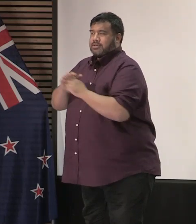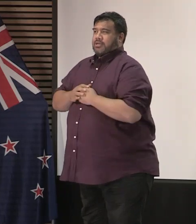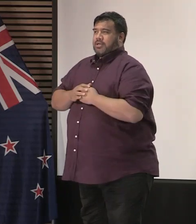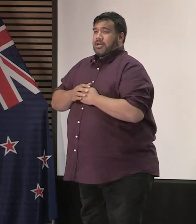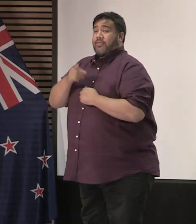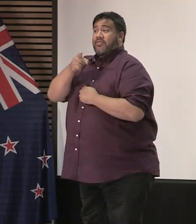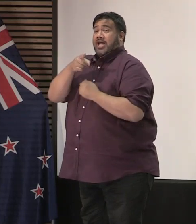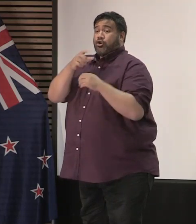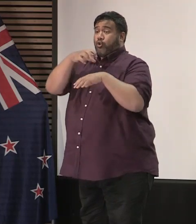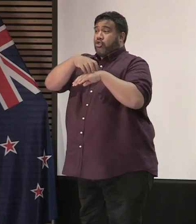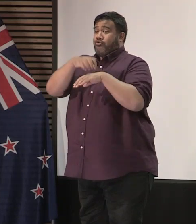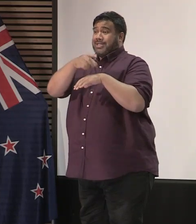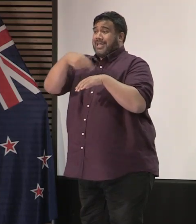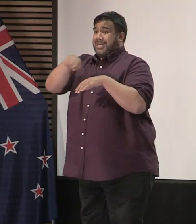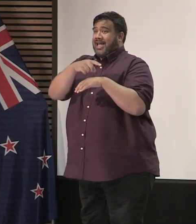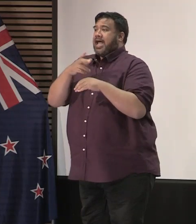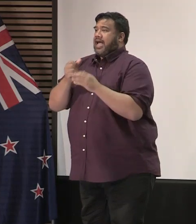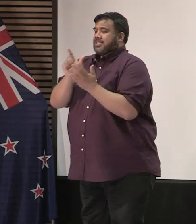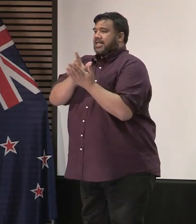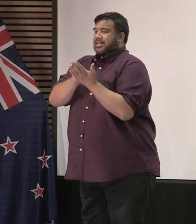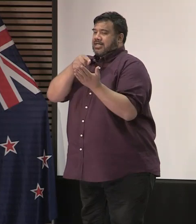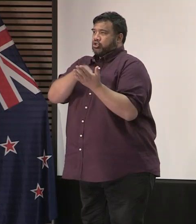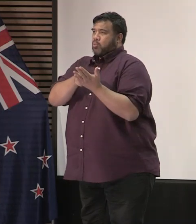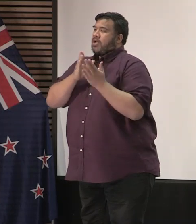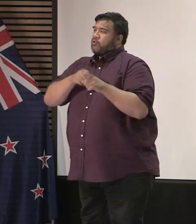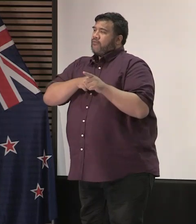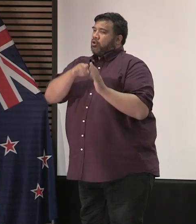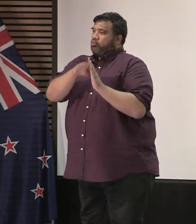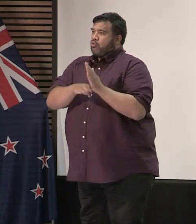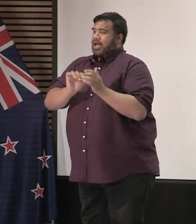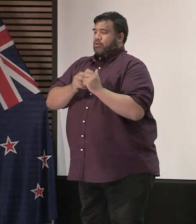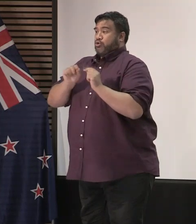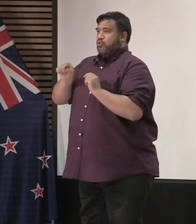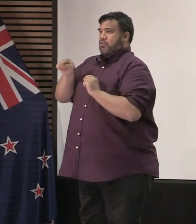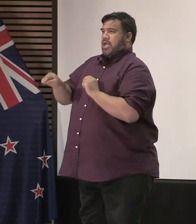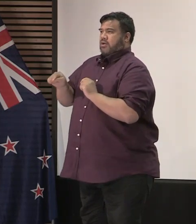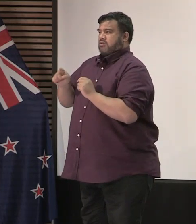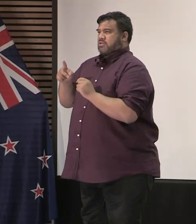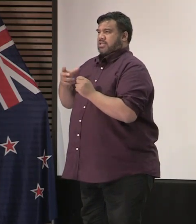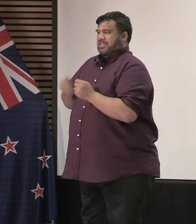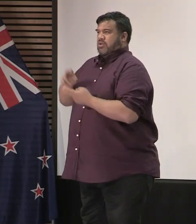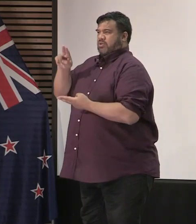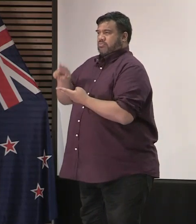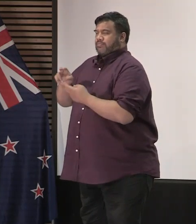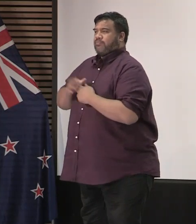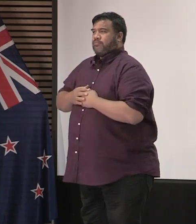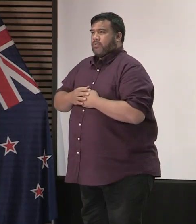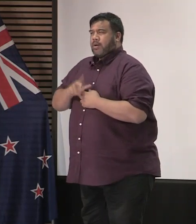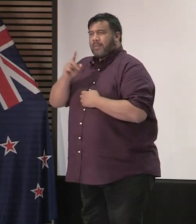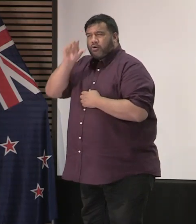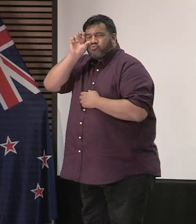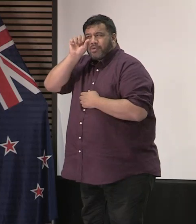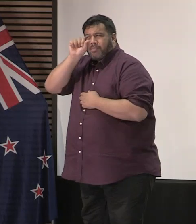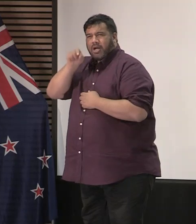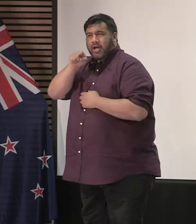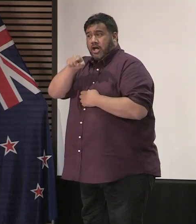underpins that authority is the way that we would need to make this happen. The one thing to keep in mind, though, is that that group covers a wide range of